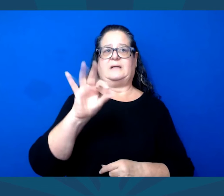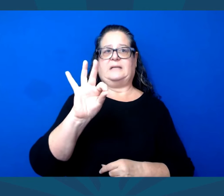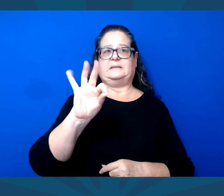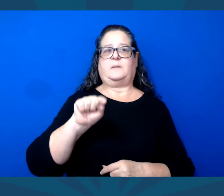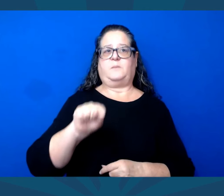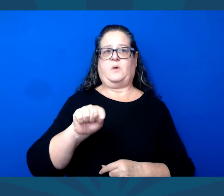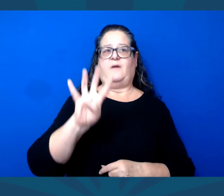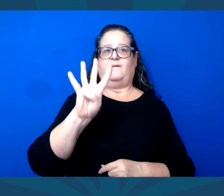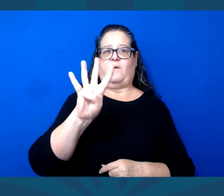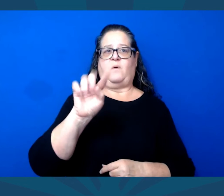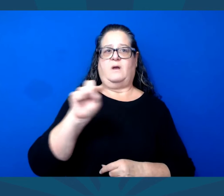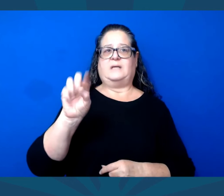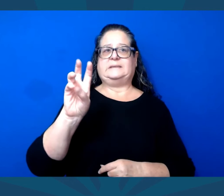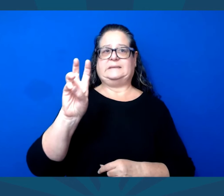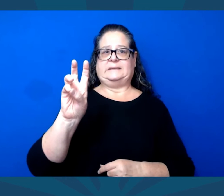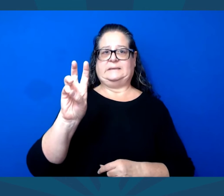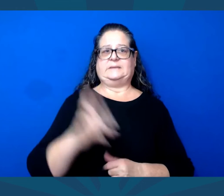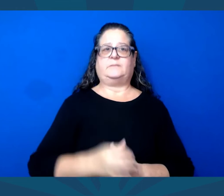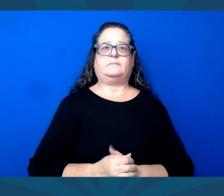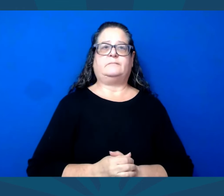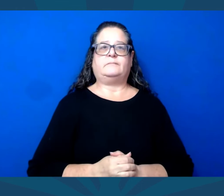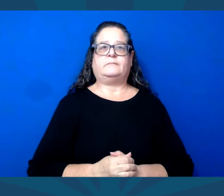Matthew 19, 4 through 6.